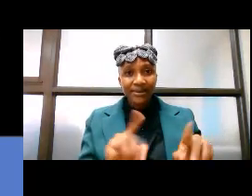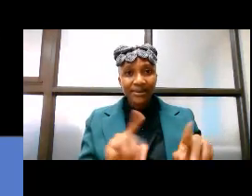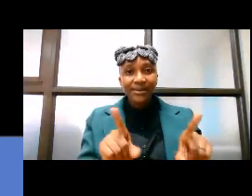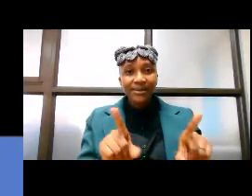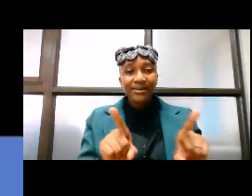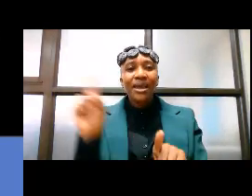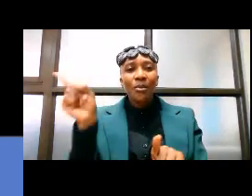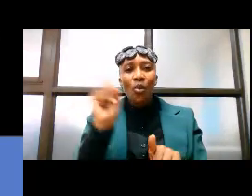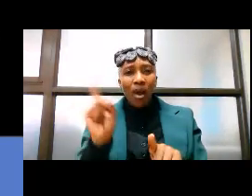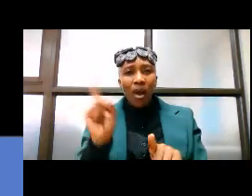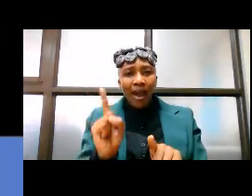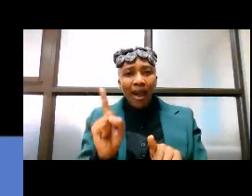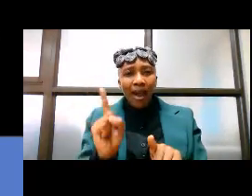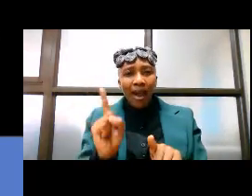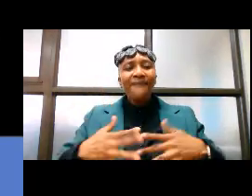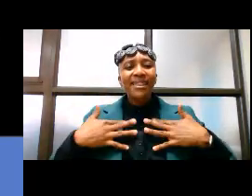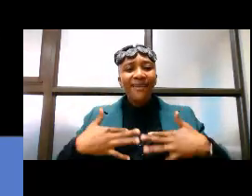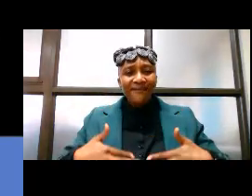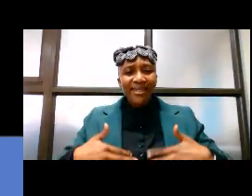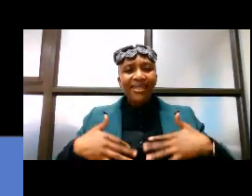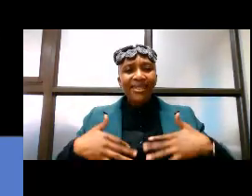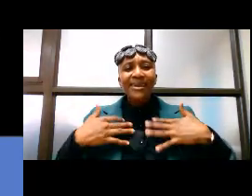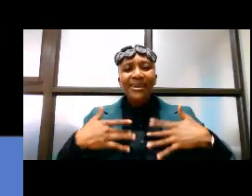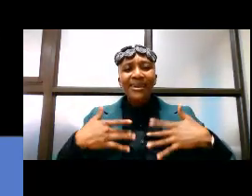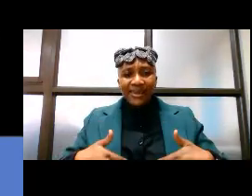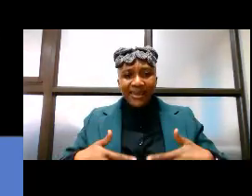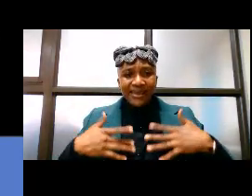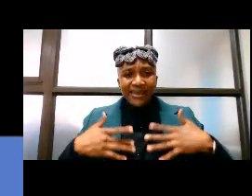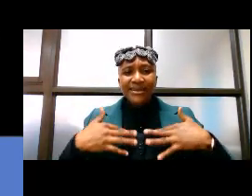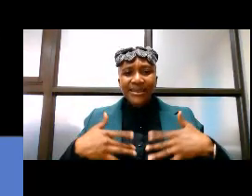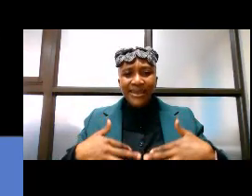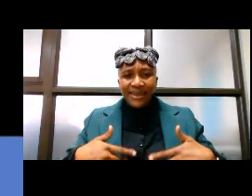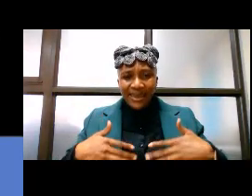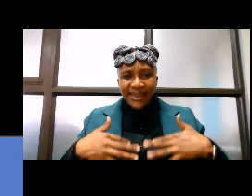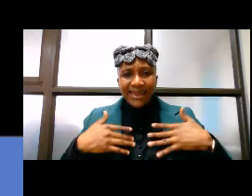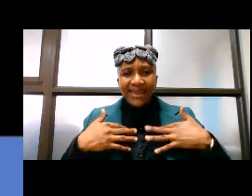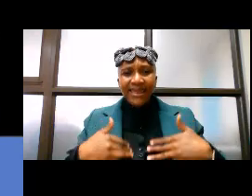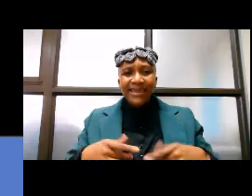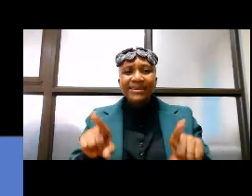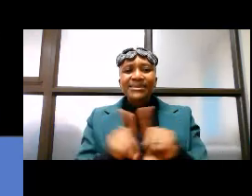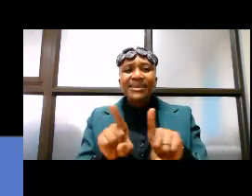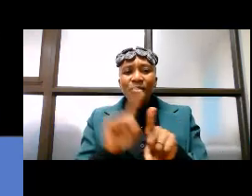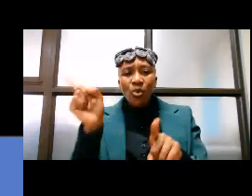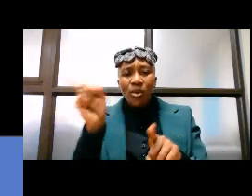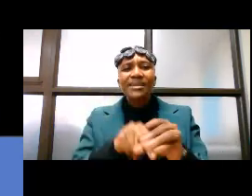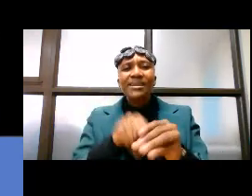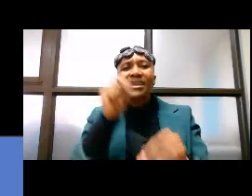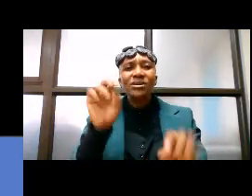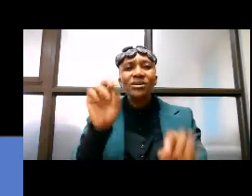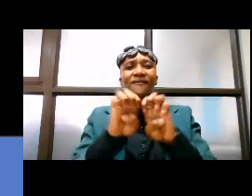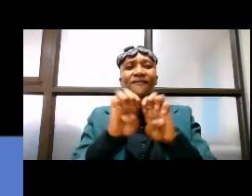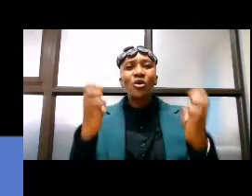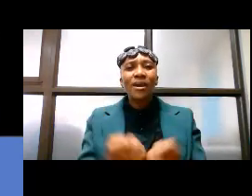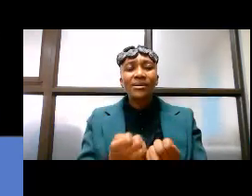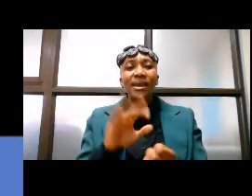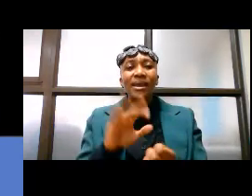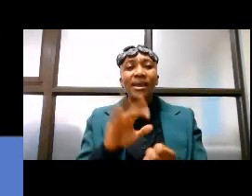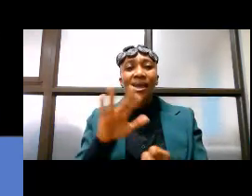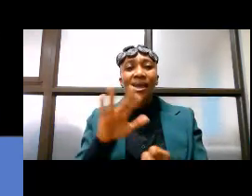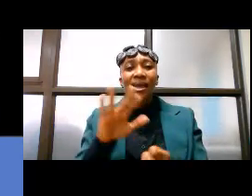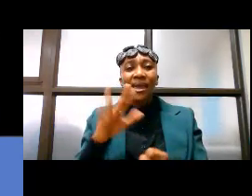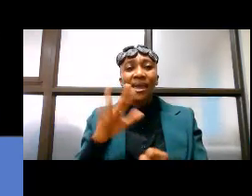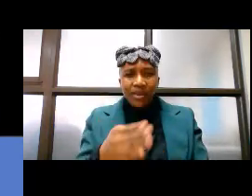feeling the egg crack, stirring, and all in a natural environment where, if you have a look, the hands over